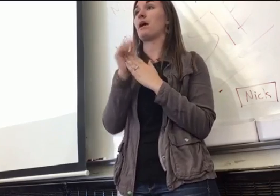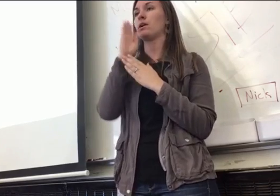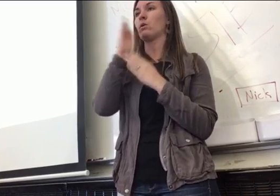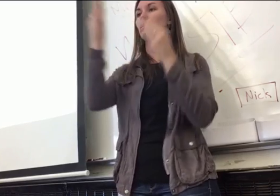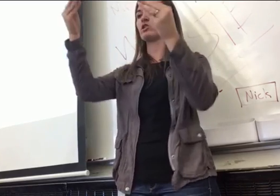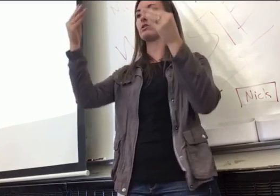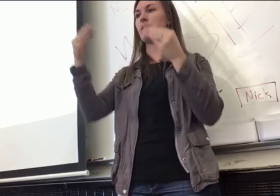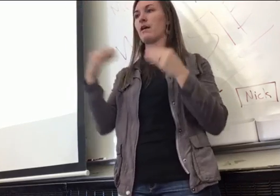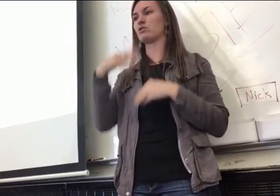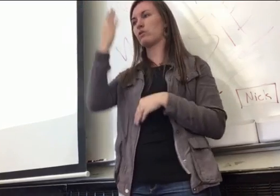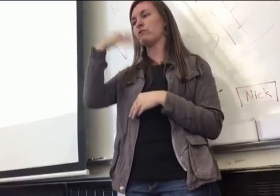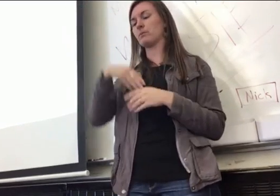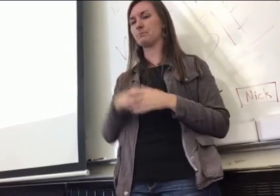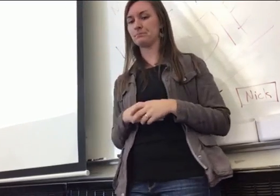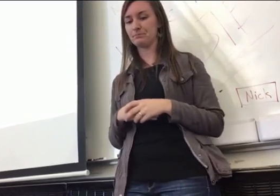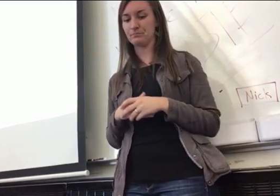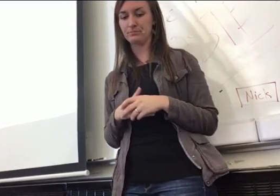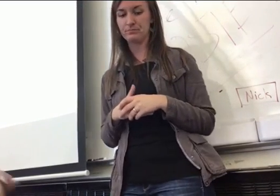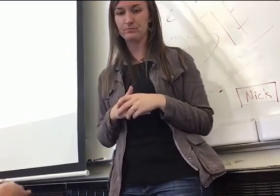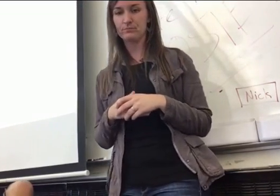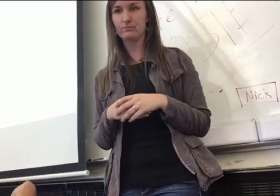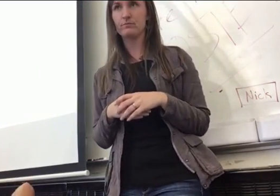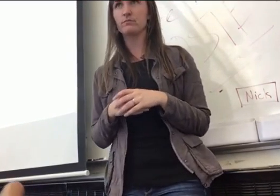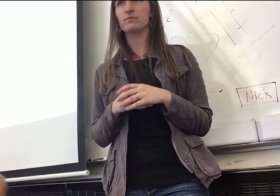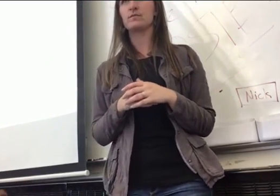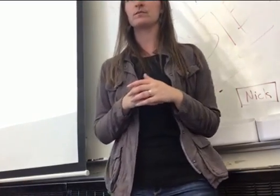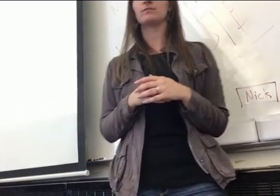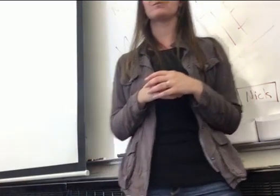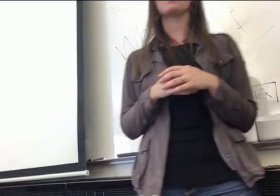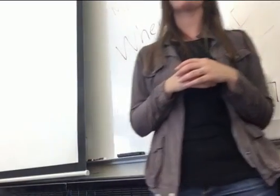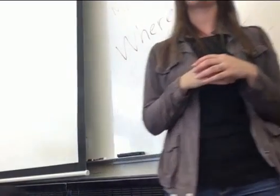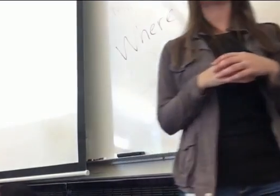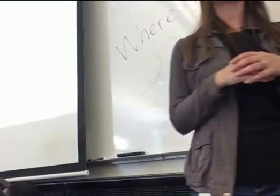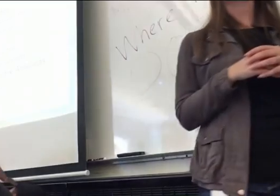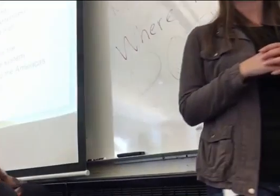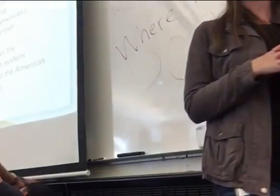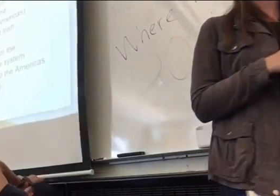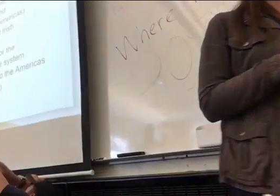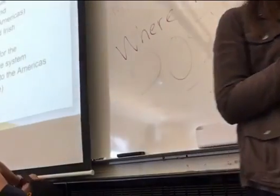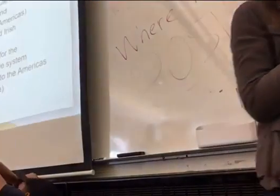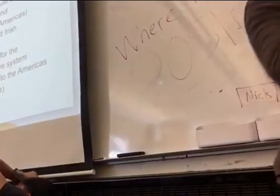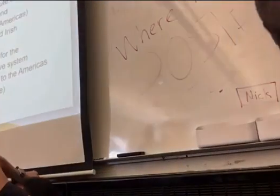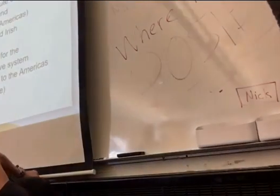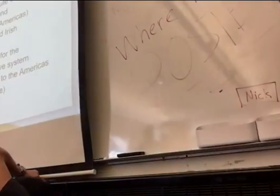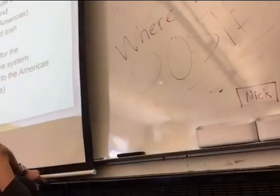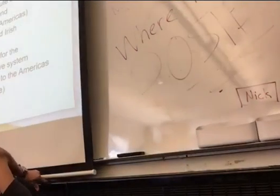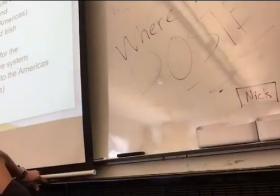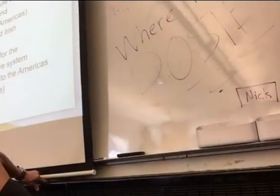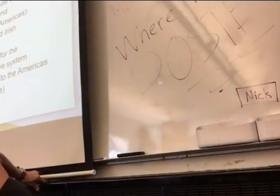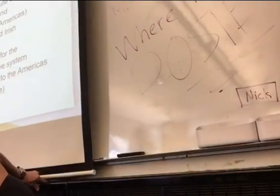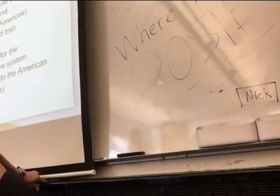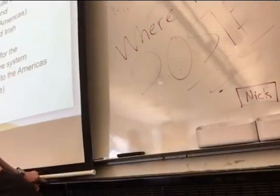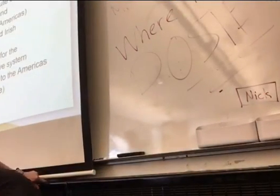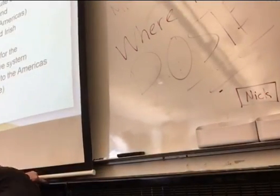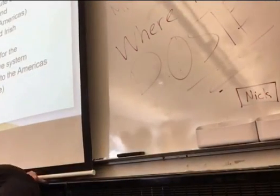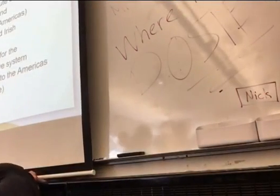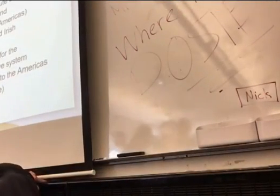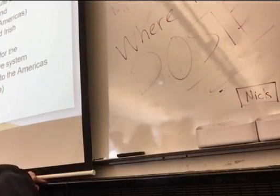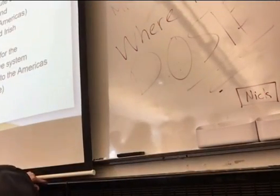the front instead of all having to come up at once. Hey, be careful of Robot. Robot doesn't like to be kicked.